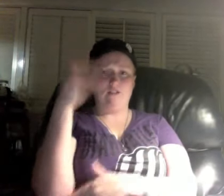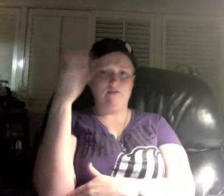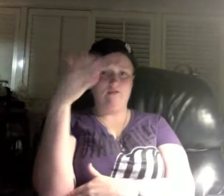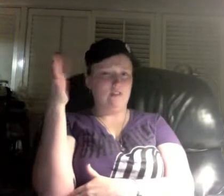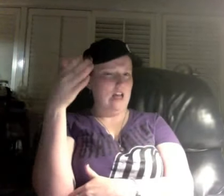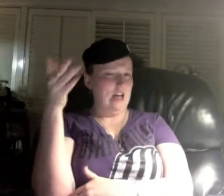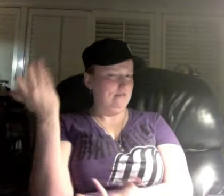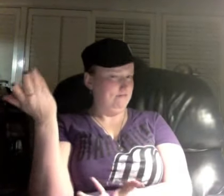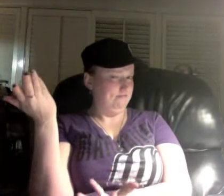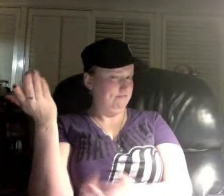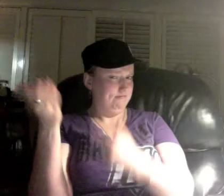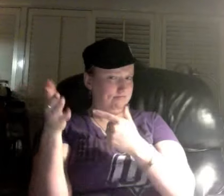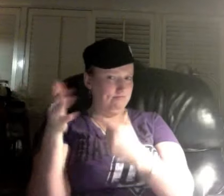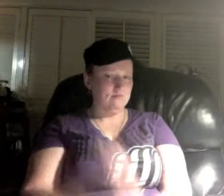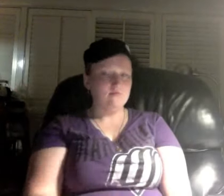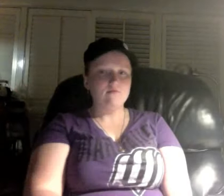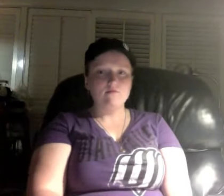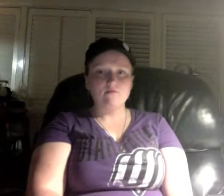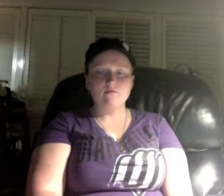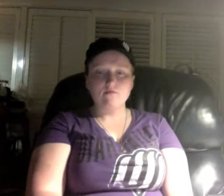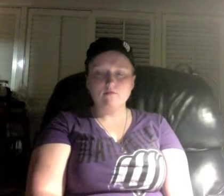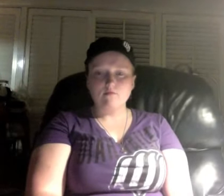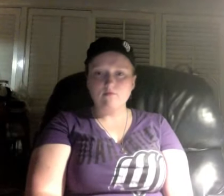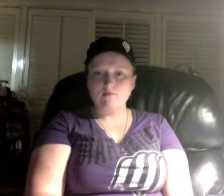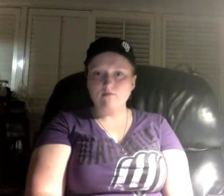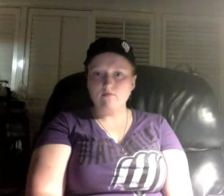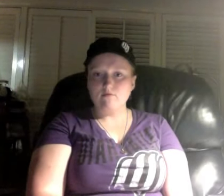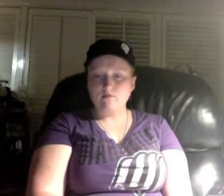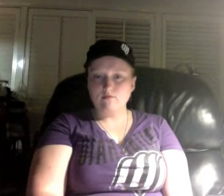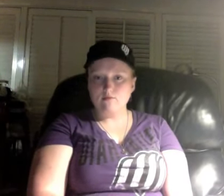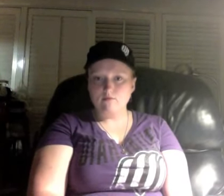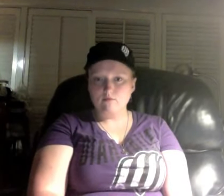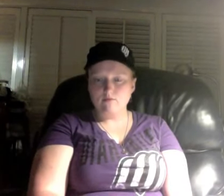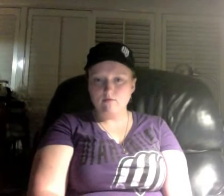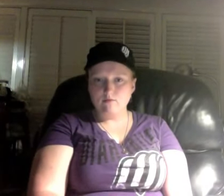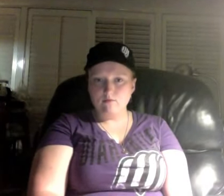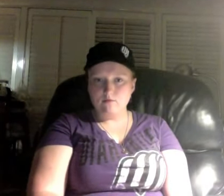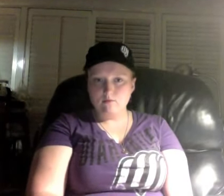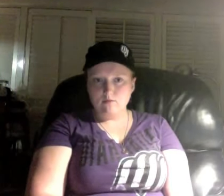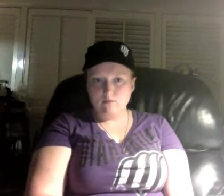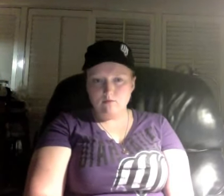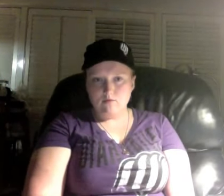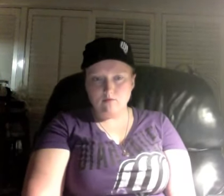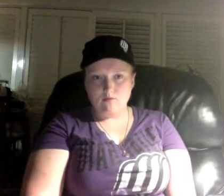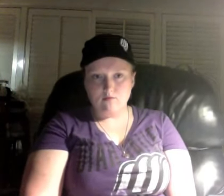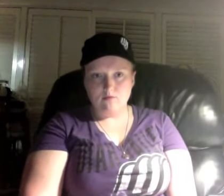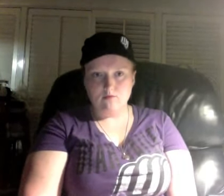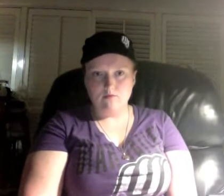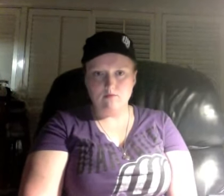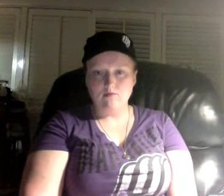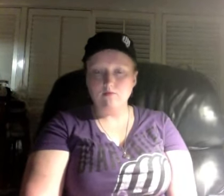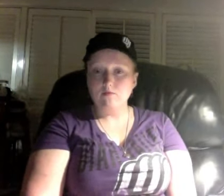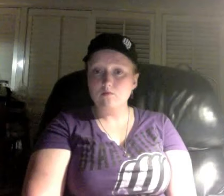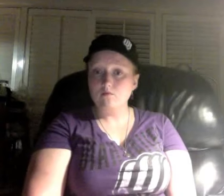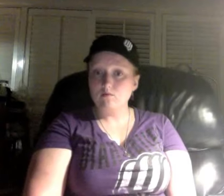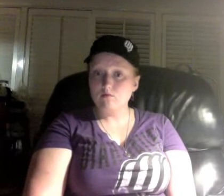things to get the children to think about real life situations, so it's not all so far away, like 40